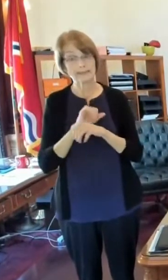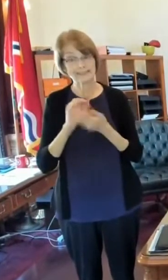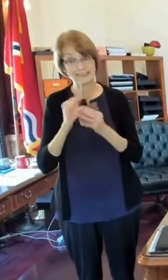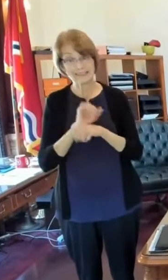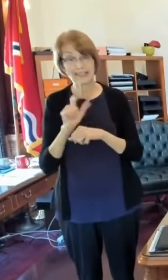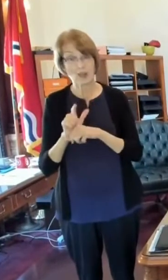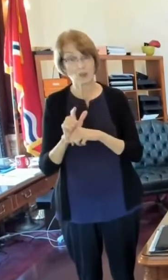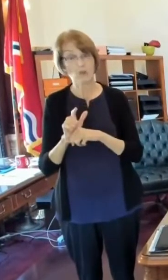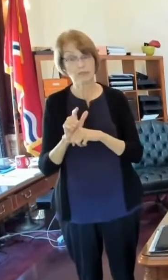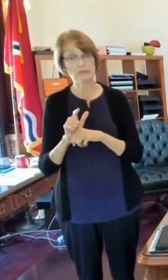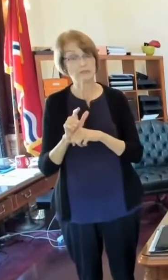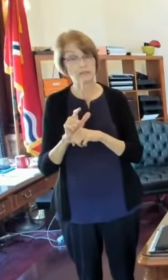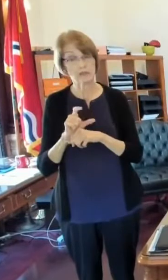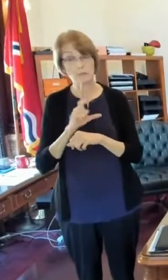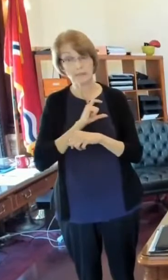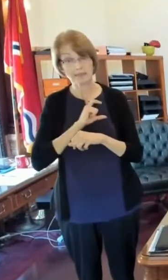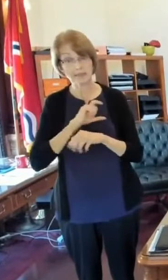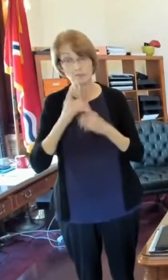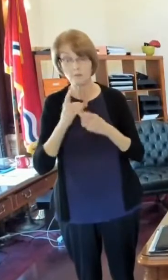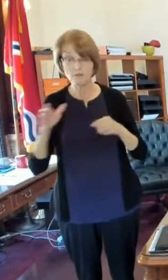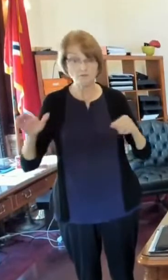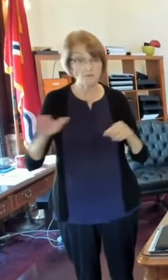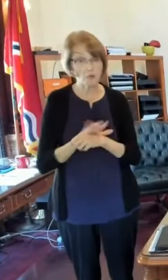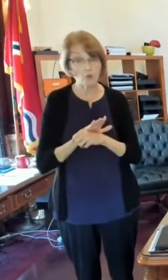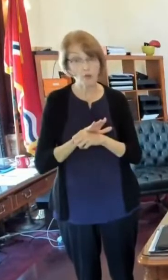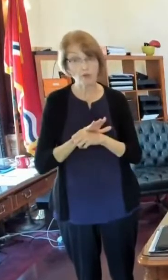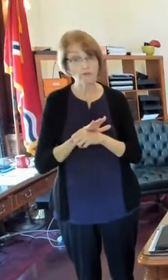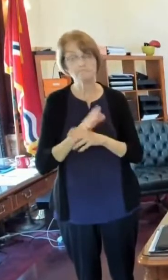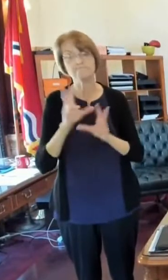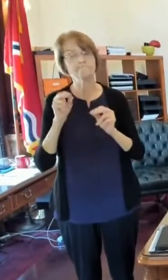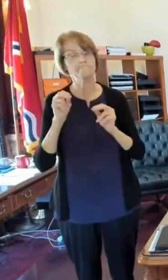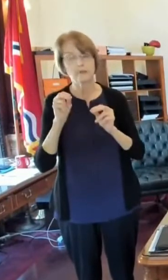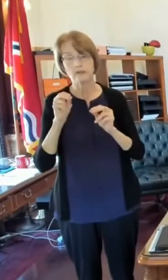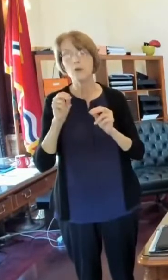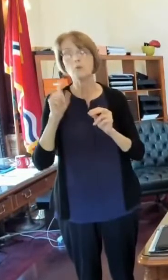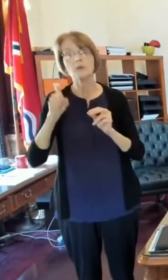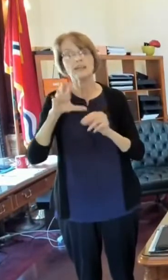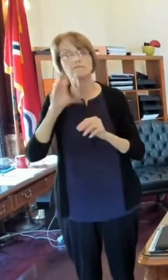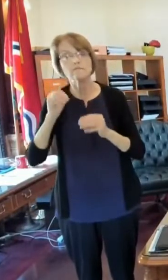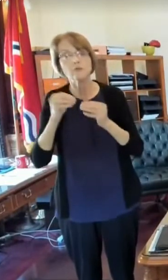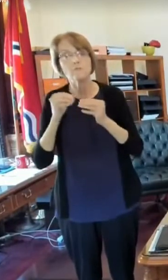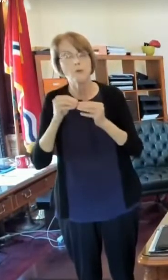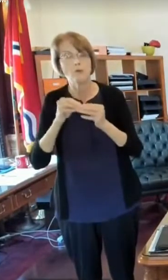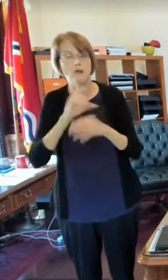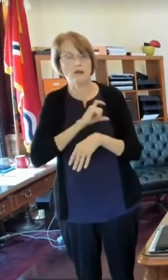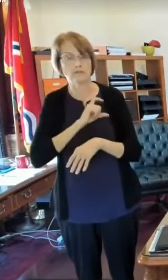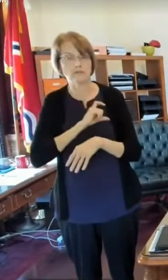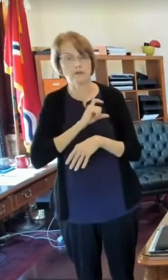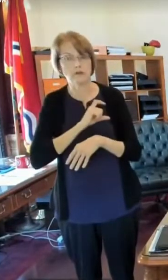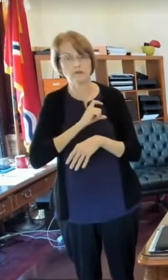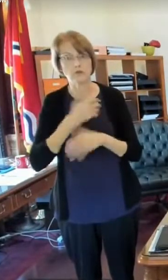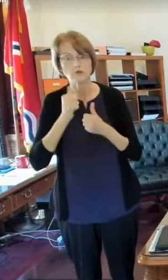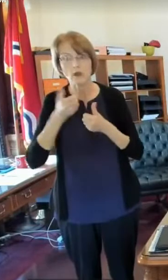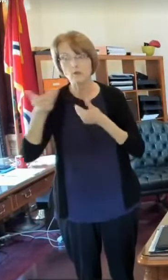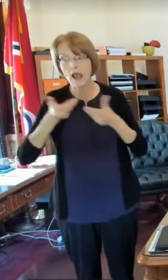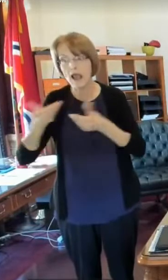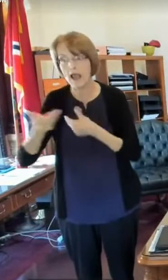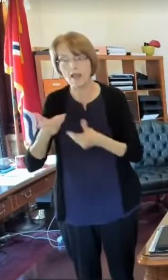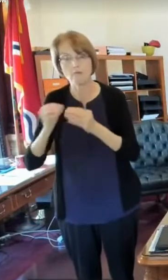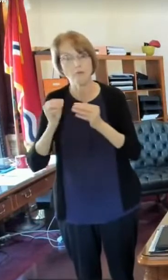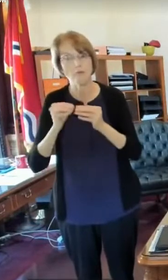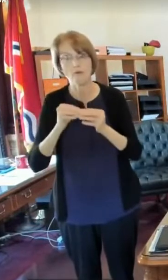short 142 officers, and we have been working diligently to hire additional